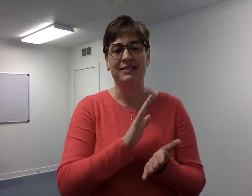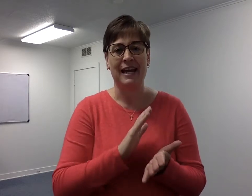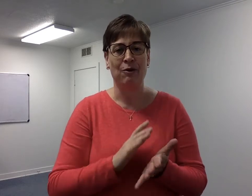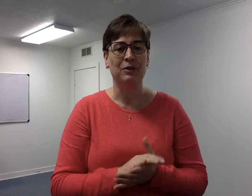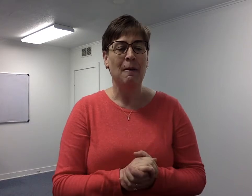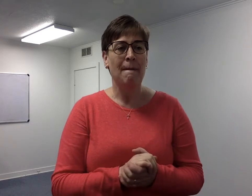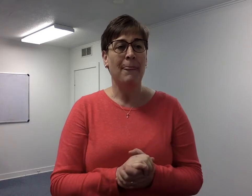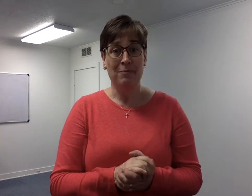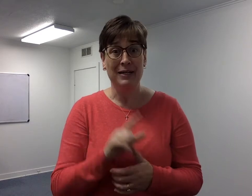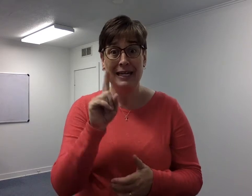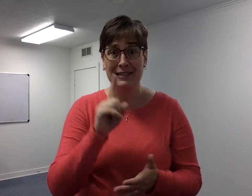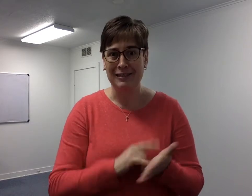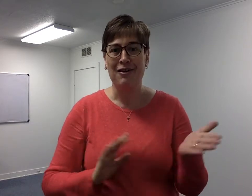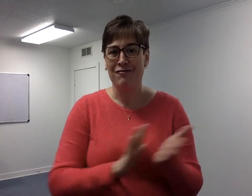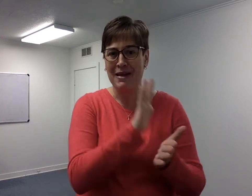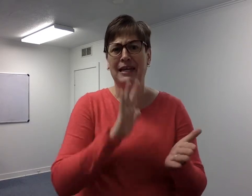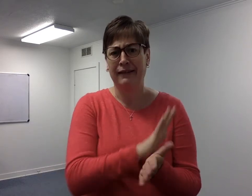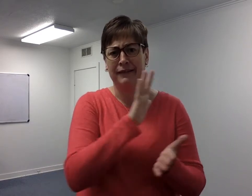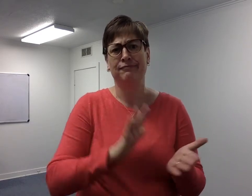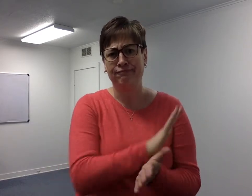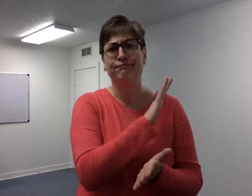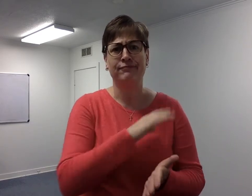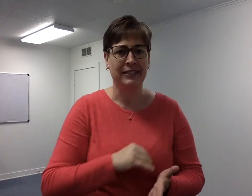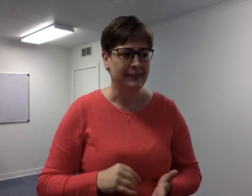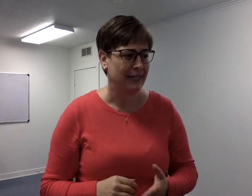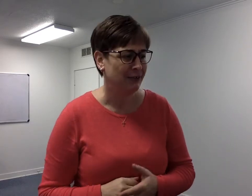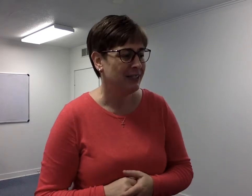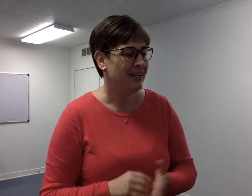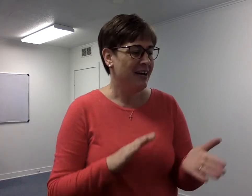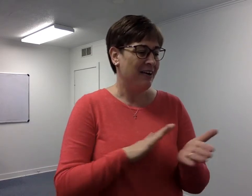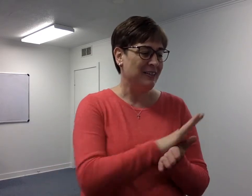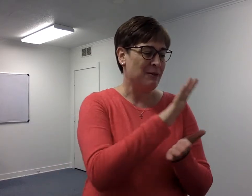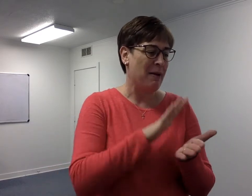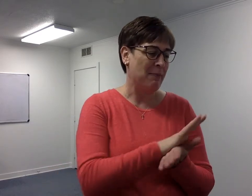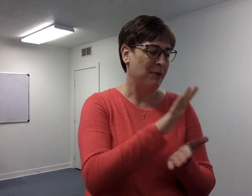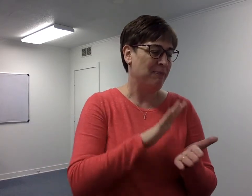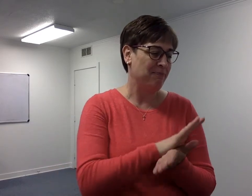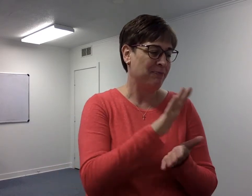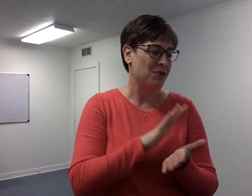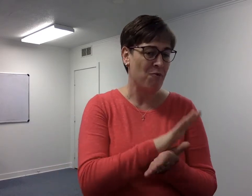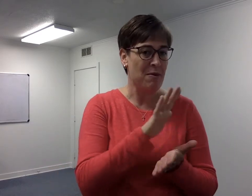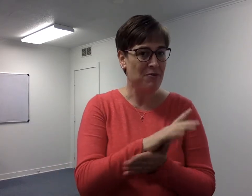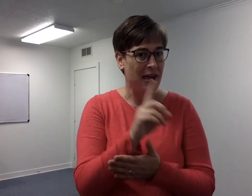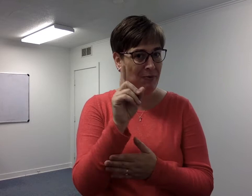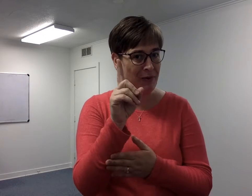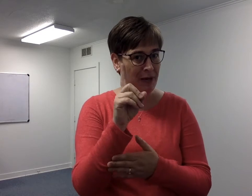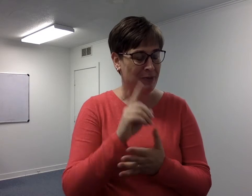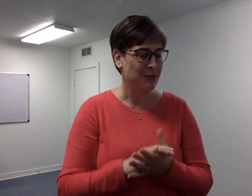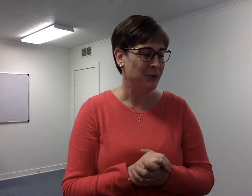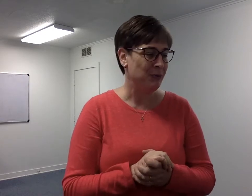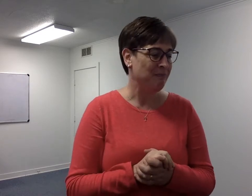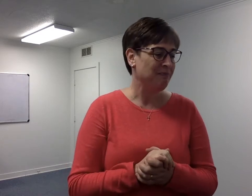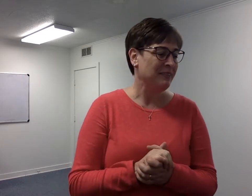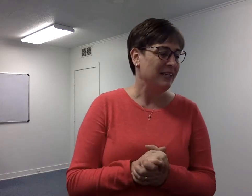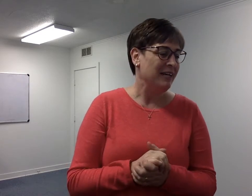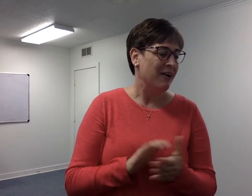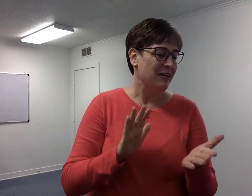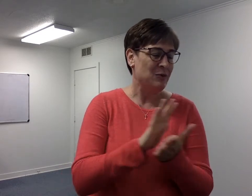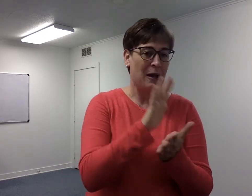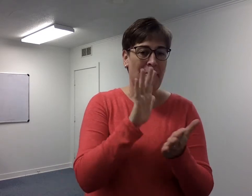sound. But kids love making the sound. All right, so paper. So remember that when we come to school. All right, so we got